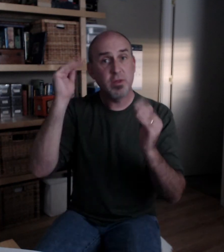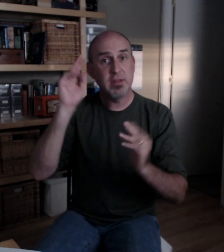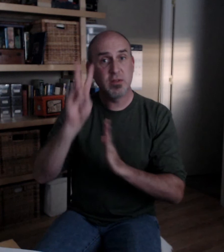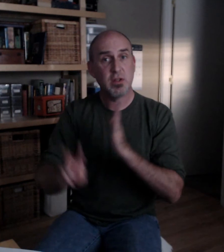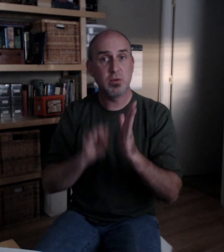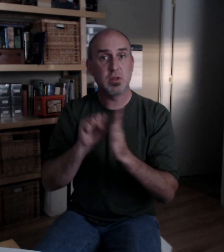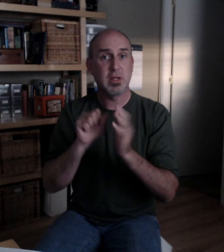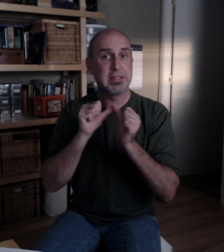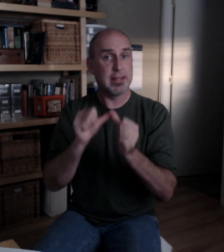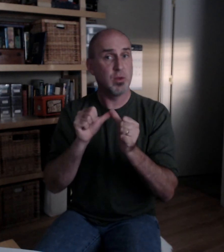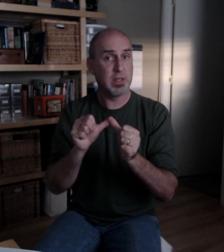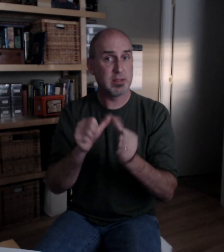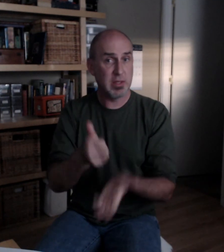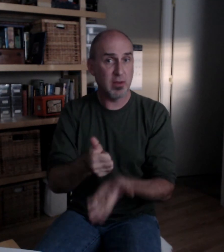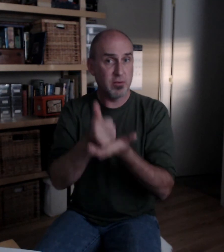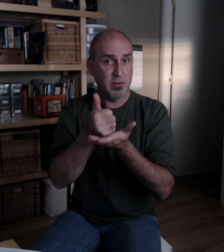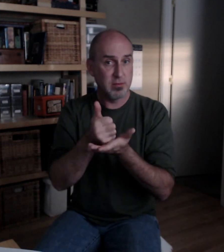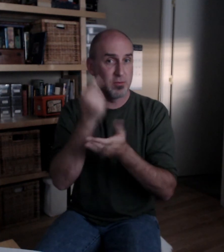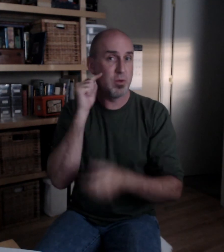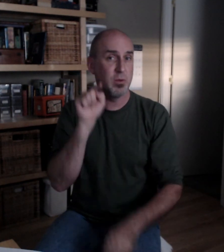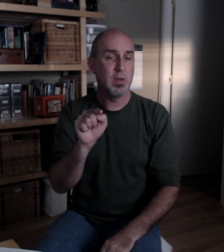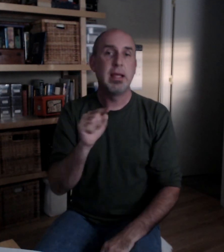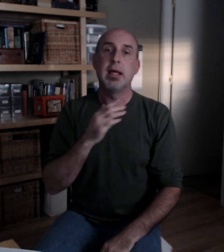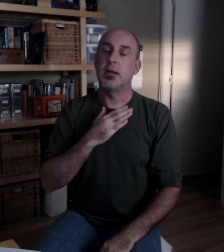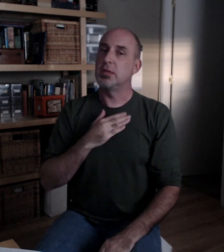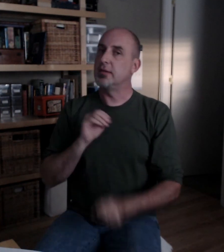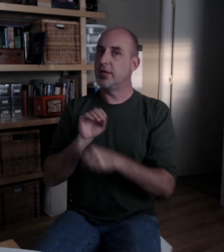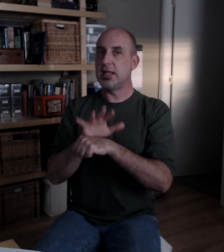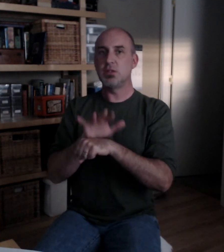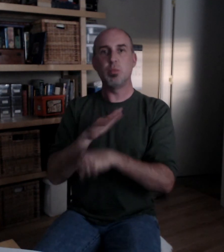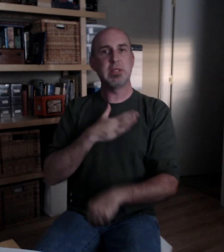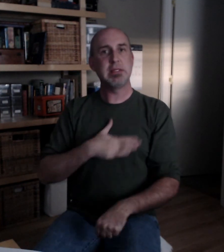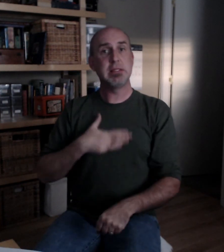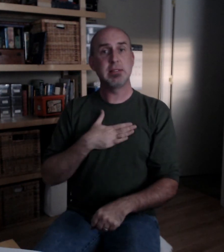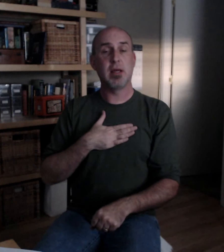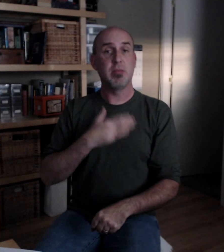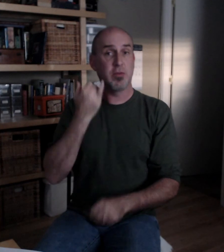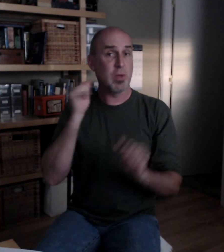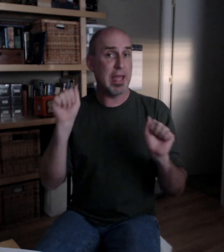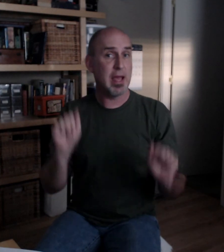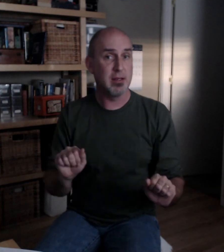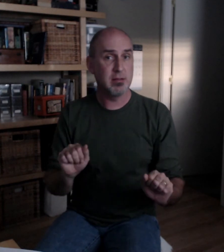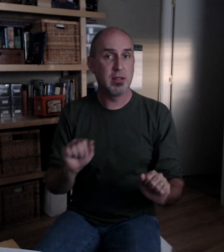the videos are continuing to be helpful for you. I'm going to advise you, please, if you can,